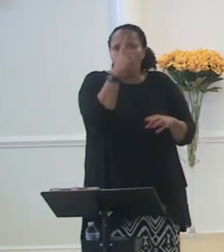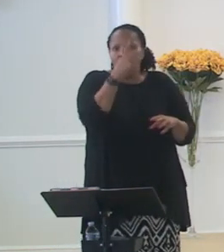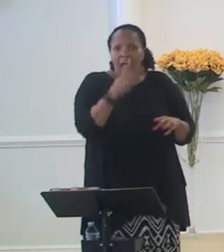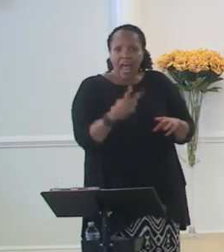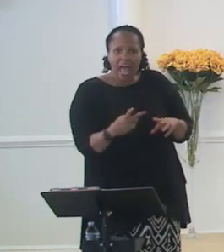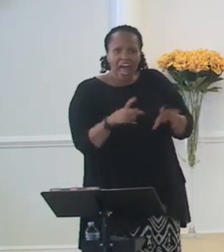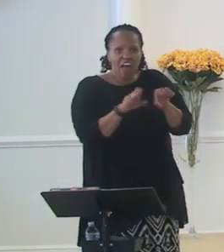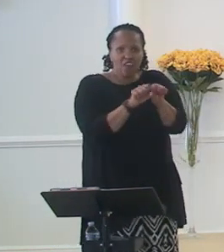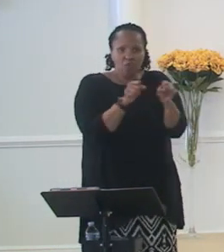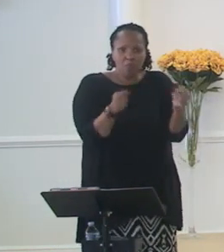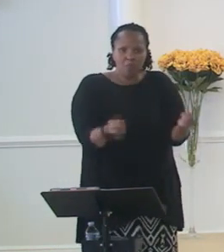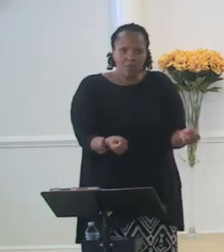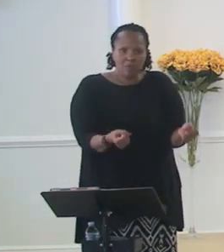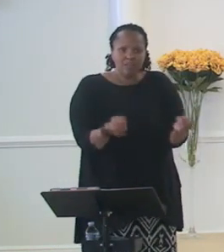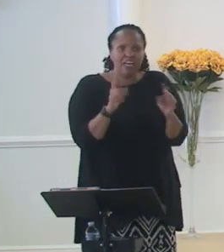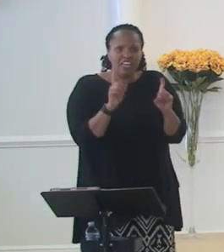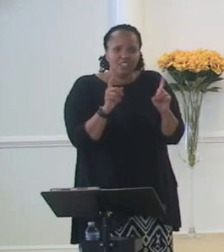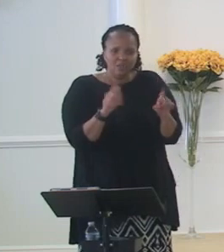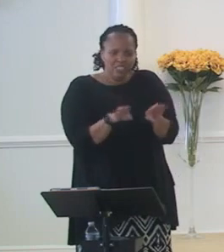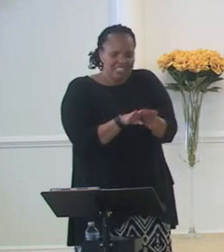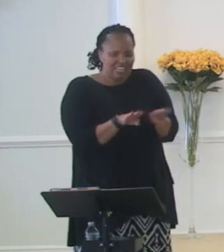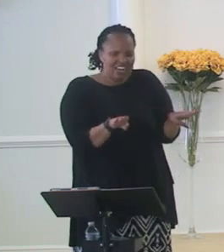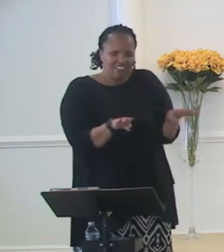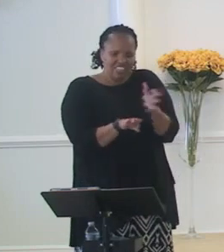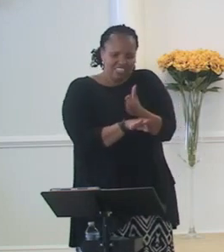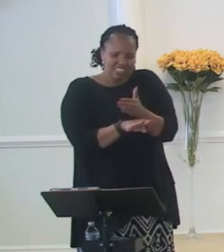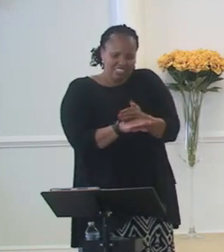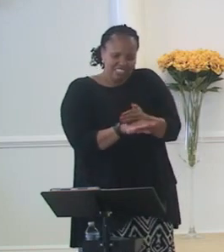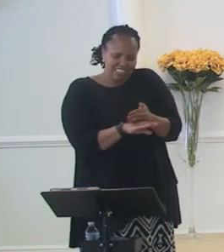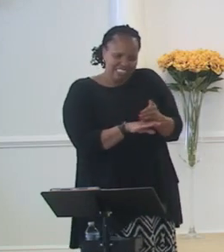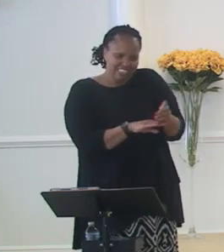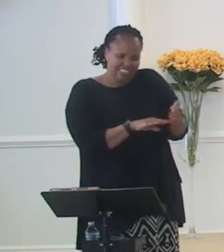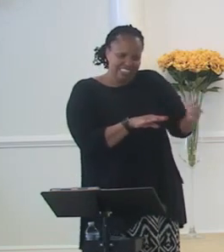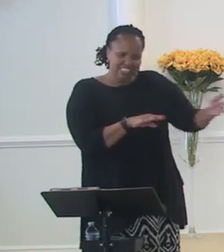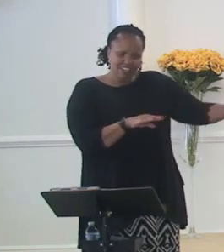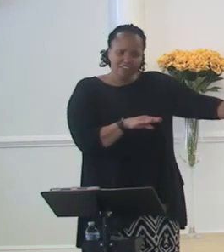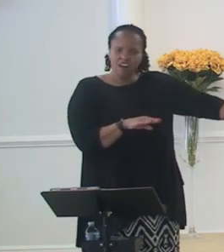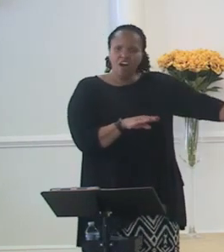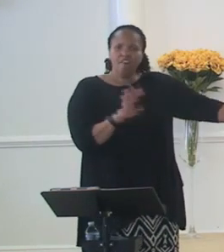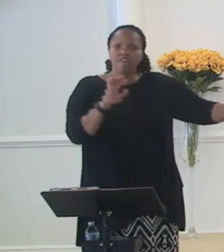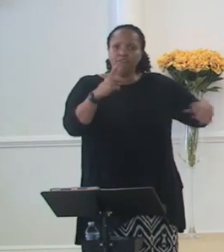He won't. There is a time for para. Yeah.